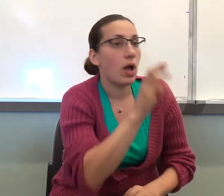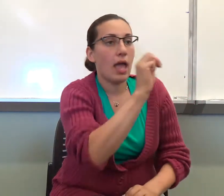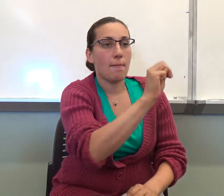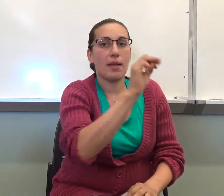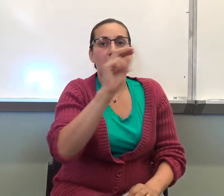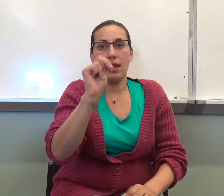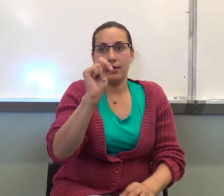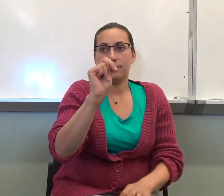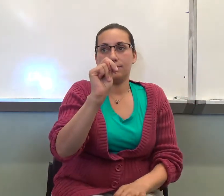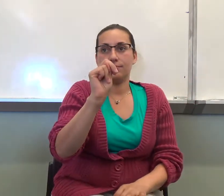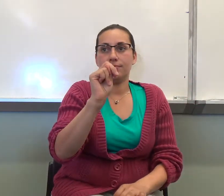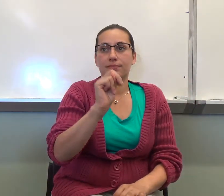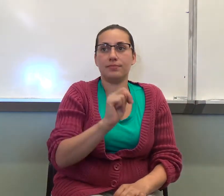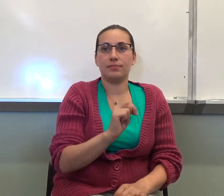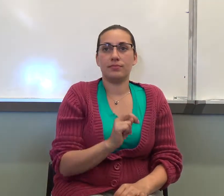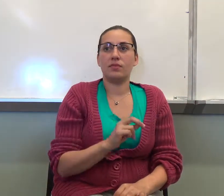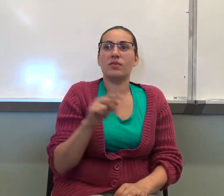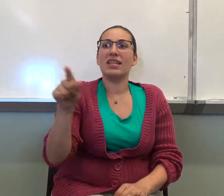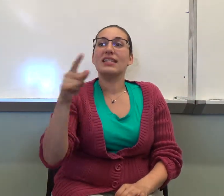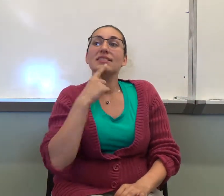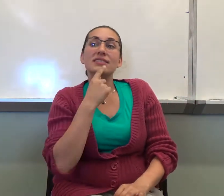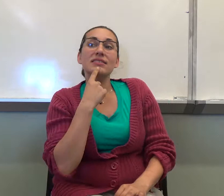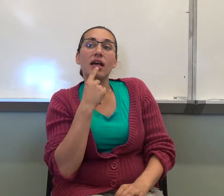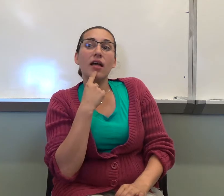Looks like an alpha. Does it really?